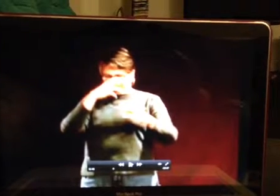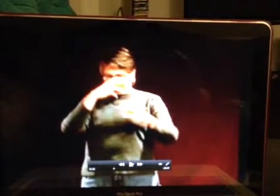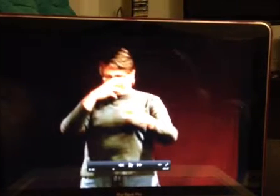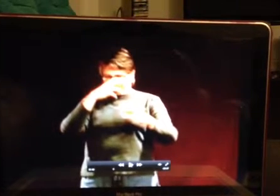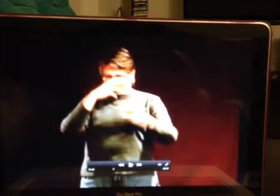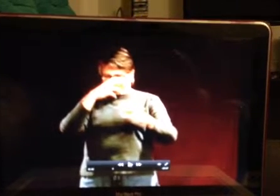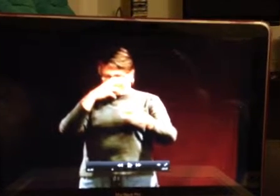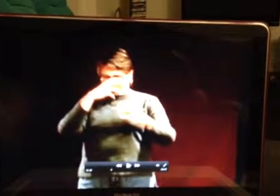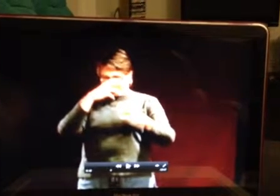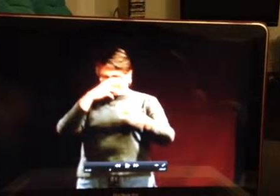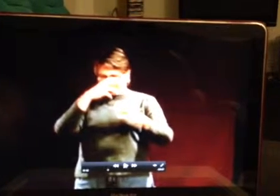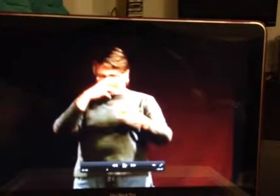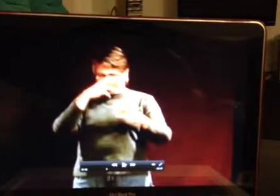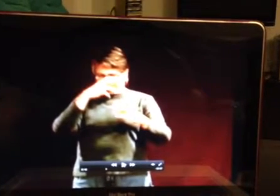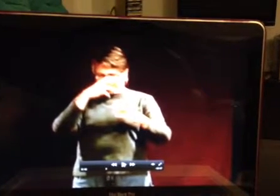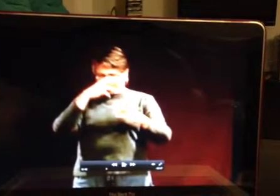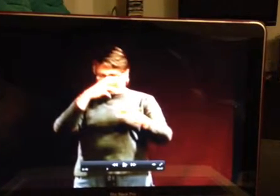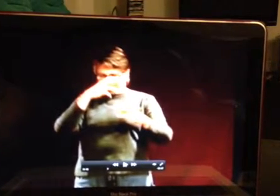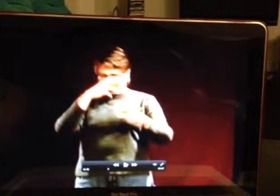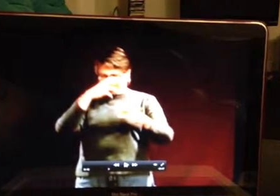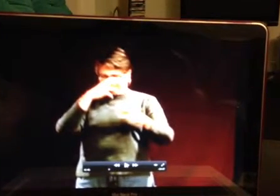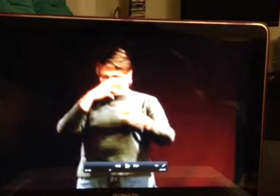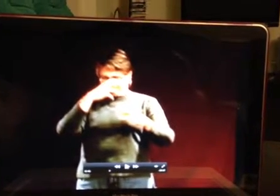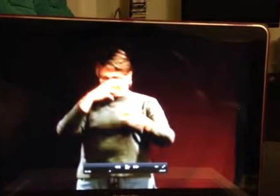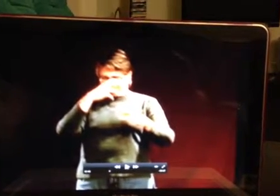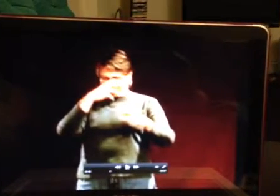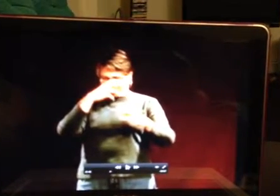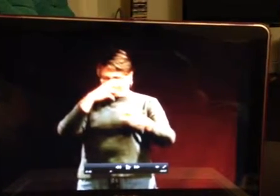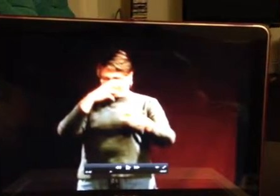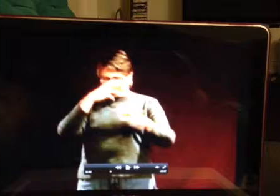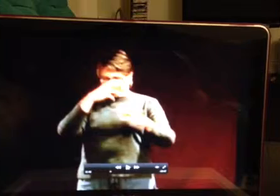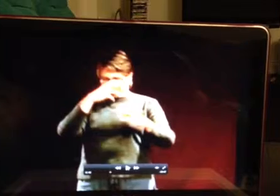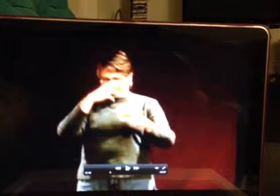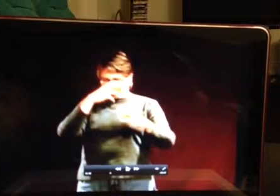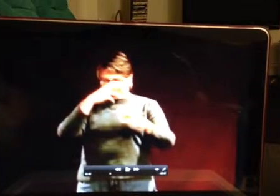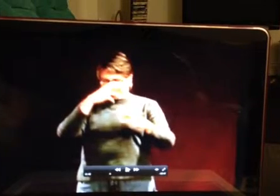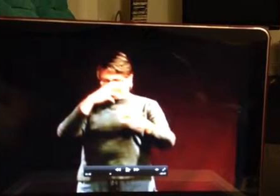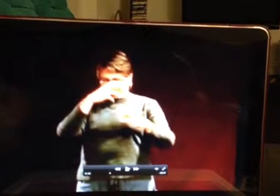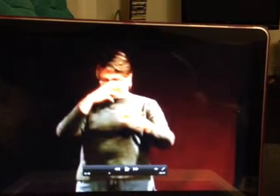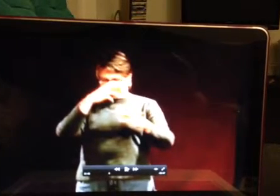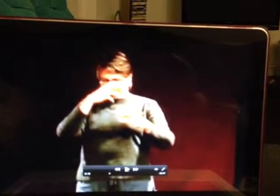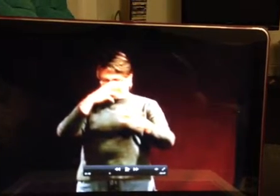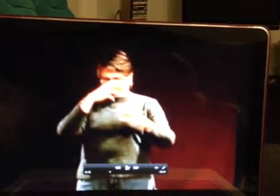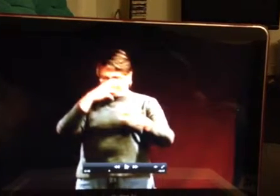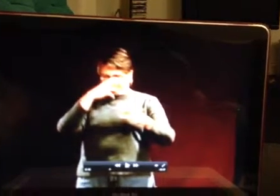you carry it to where you need to dock. And the portage was short. You can't really do a long